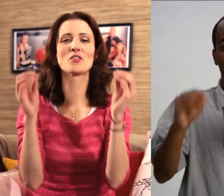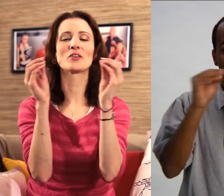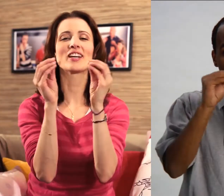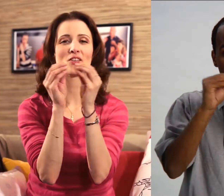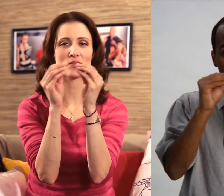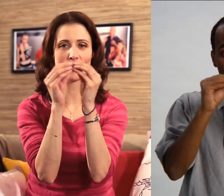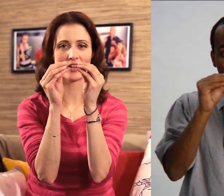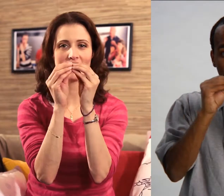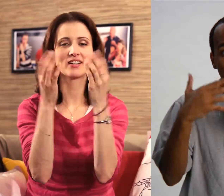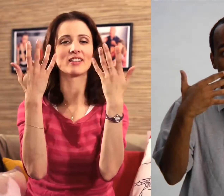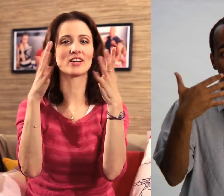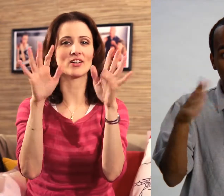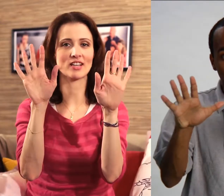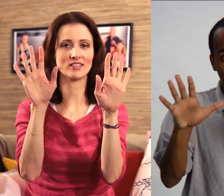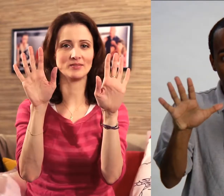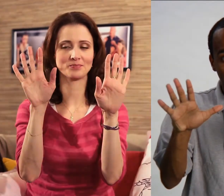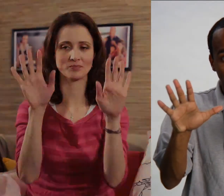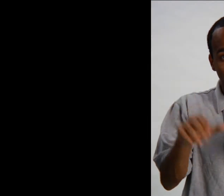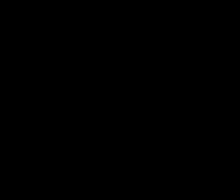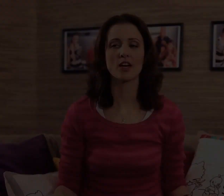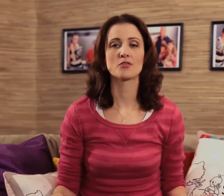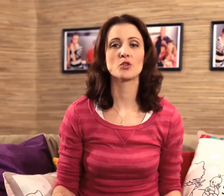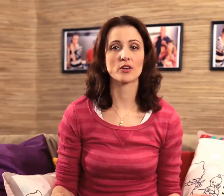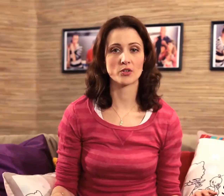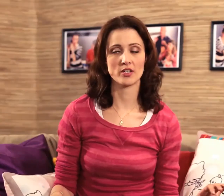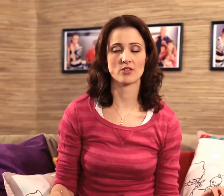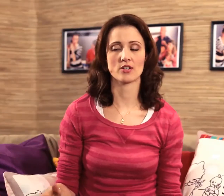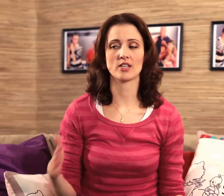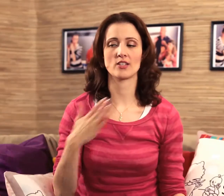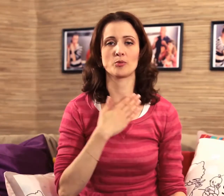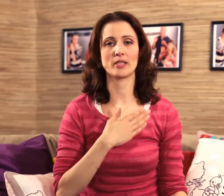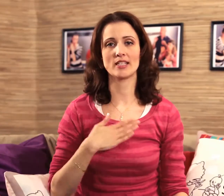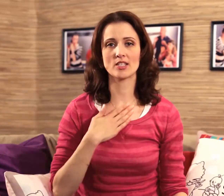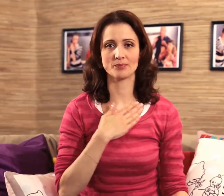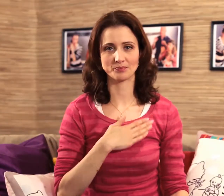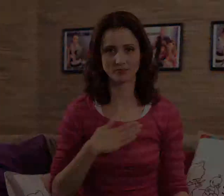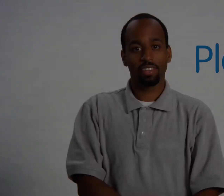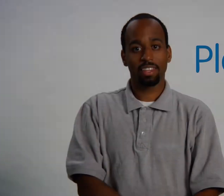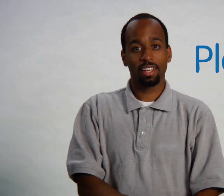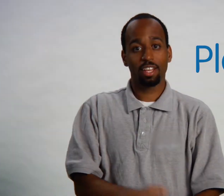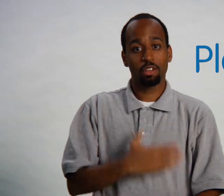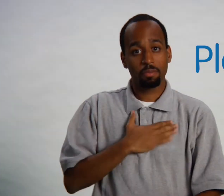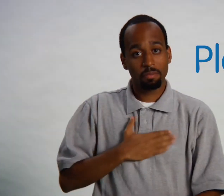We've already covered more and all done. A few other great starter signs are please.